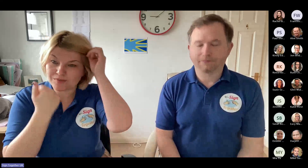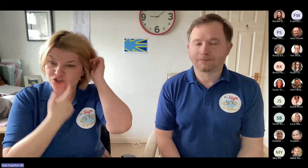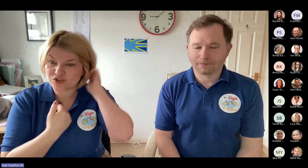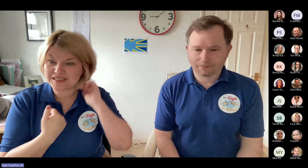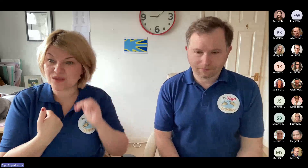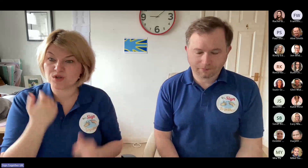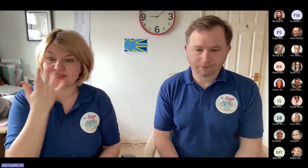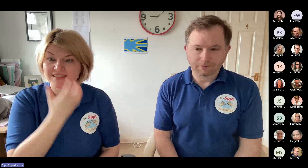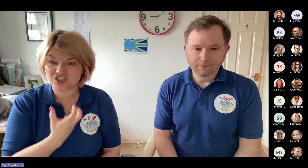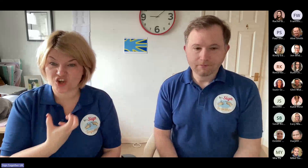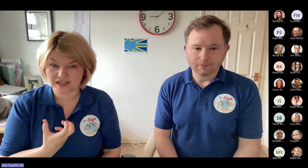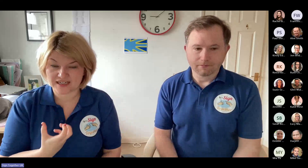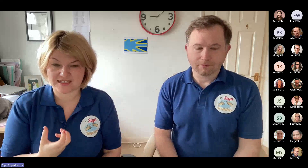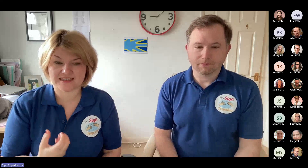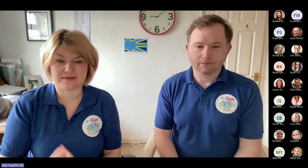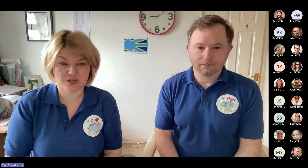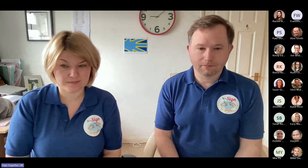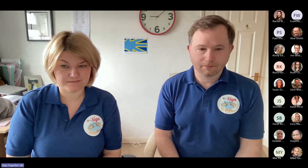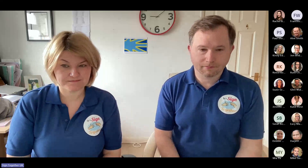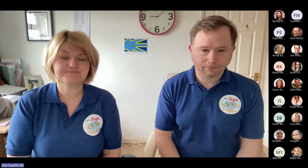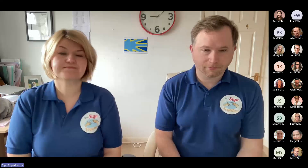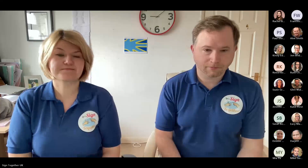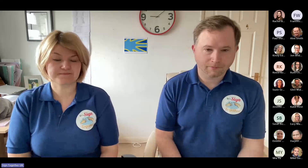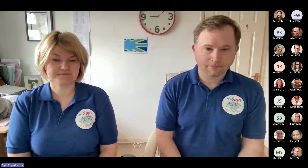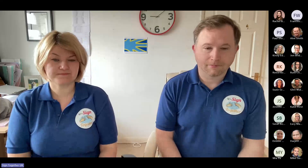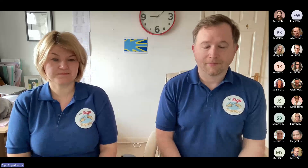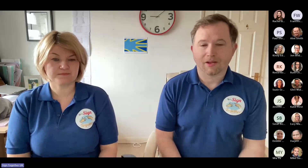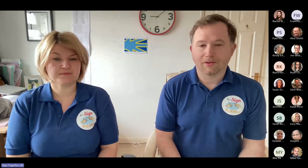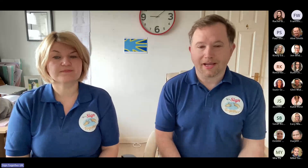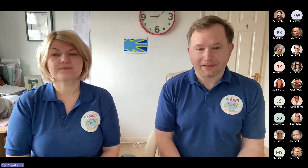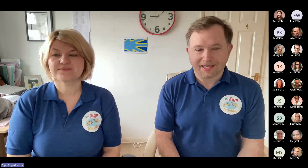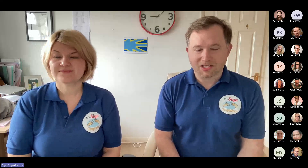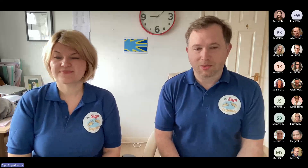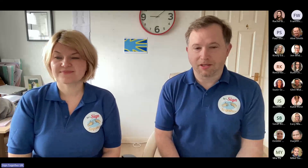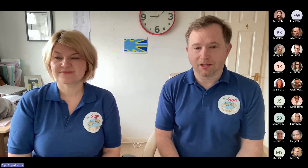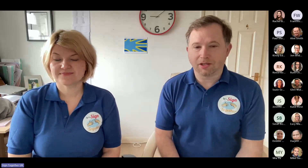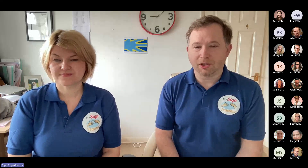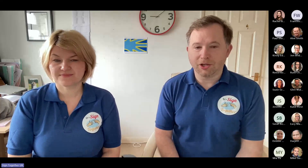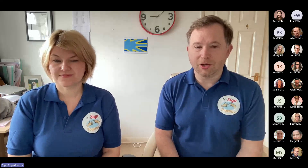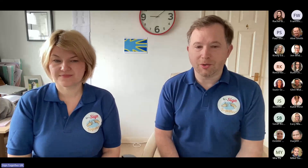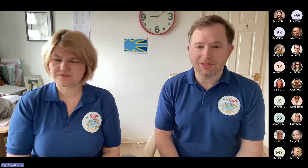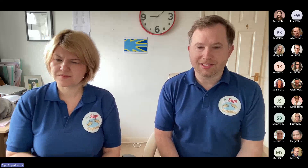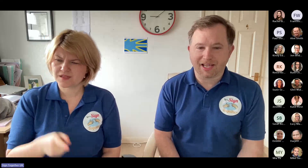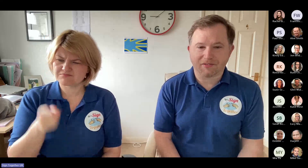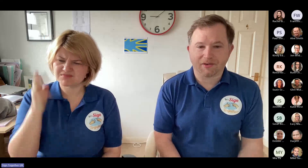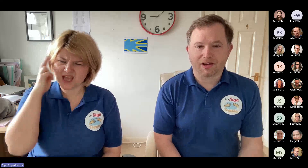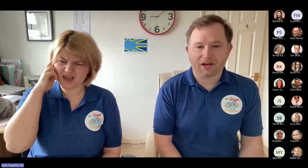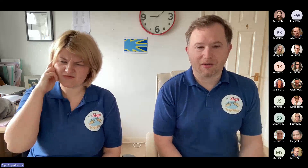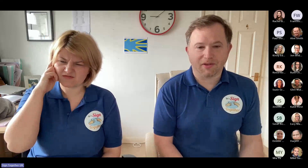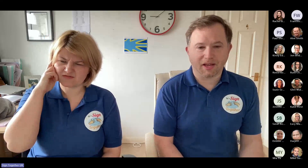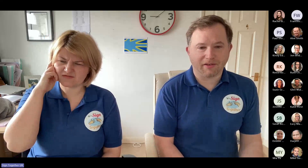make sure you say the words silently at the same time. Okay, next one. You, deaf, hard of